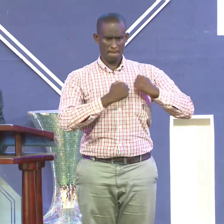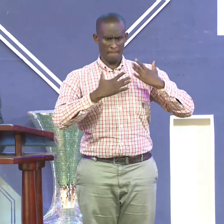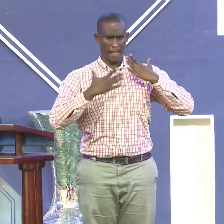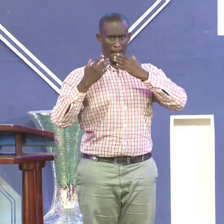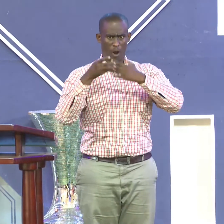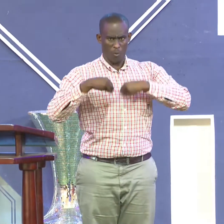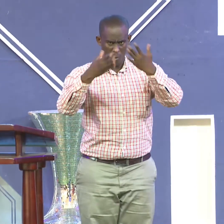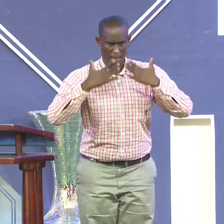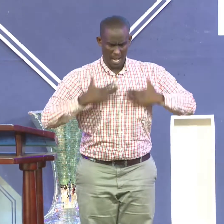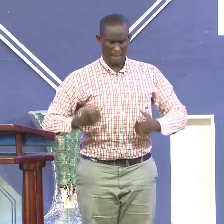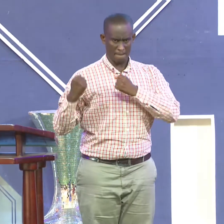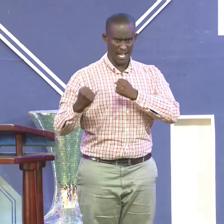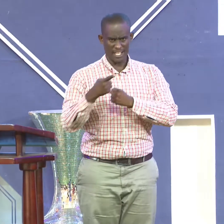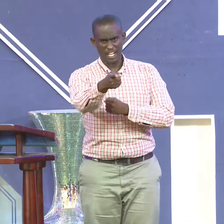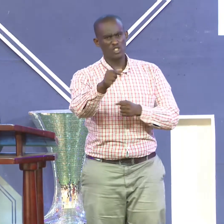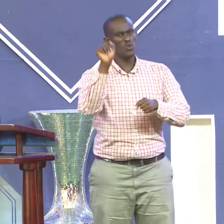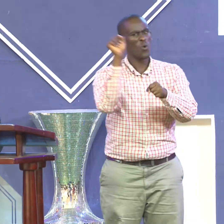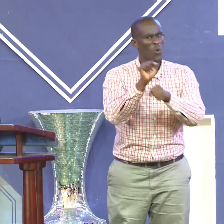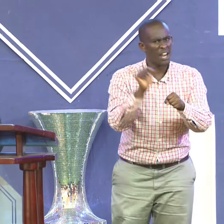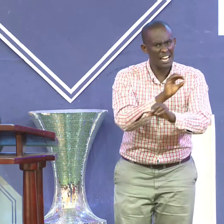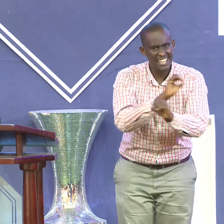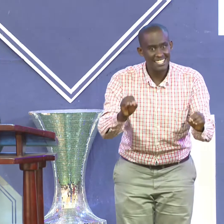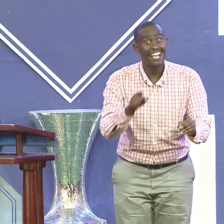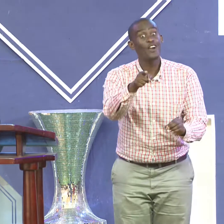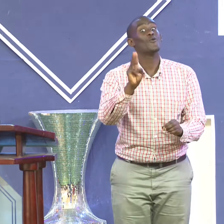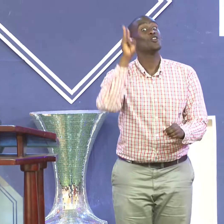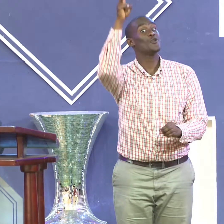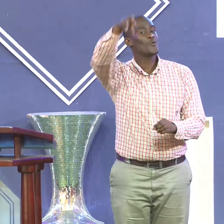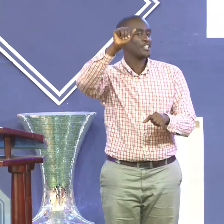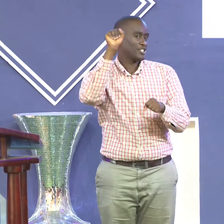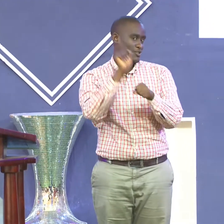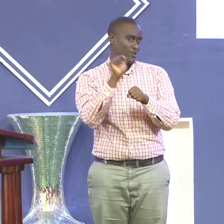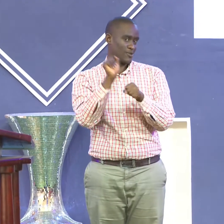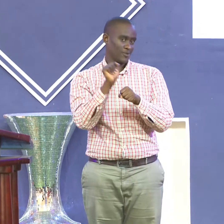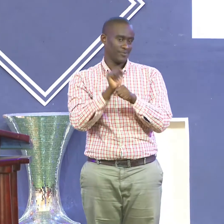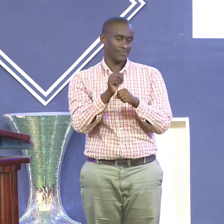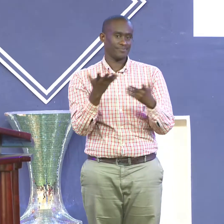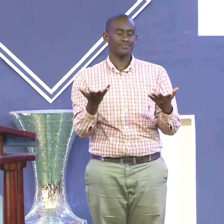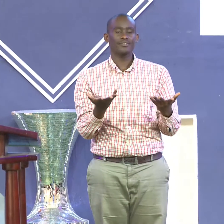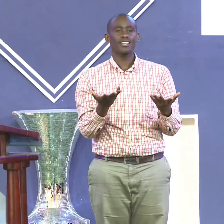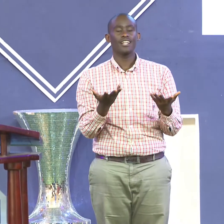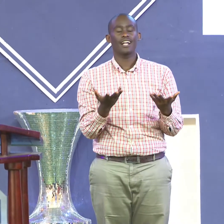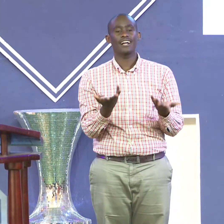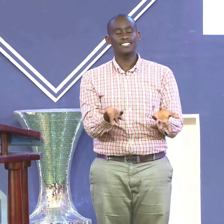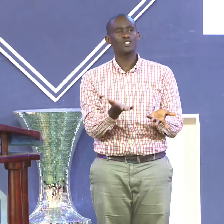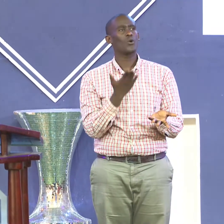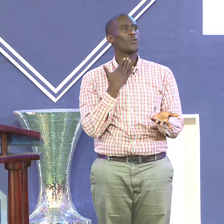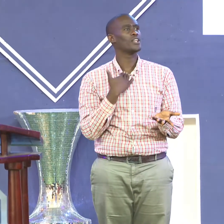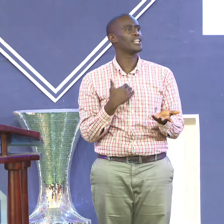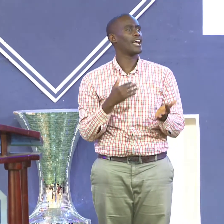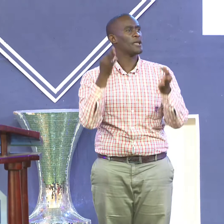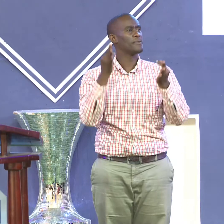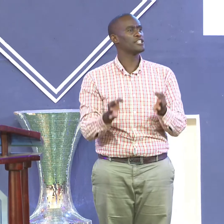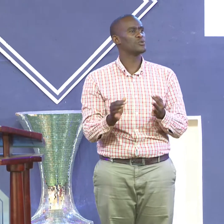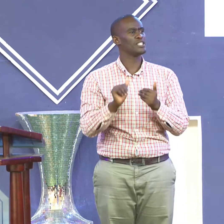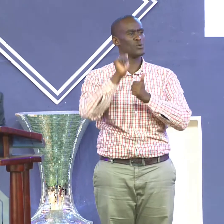And whatever you could not do, you will be able to do it. Whatever you